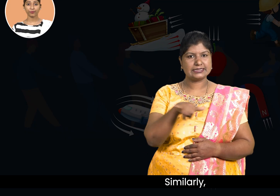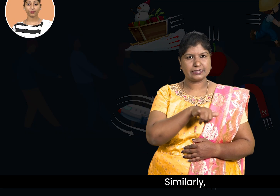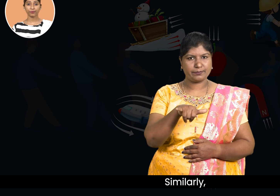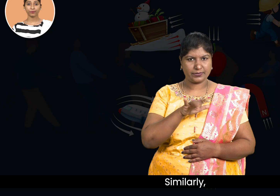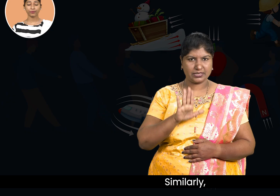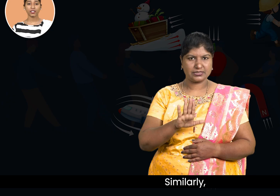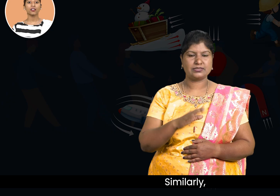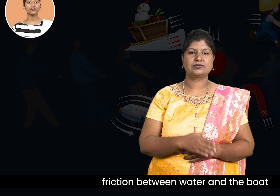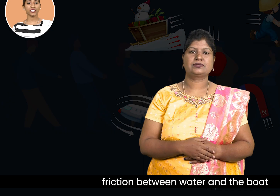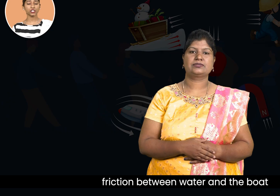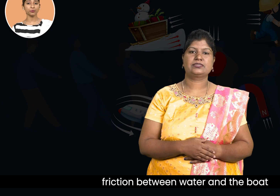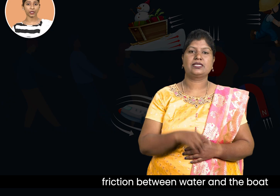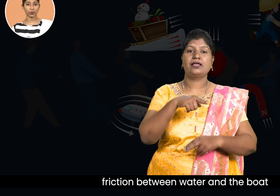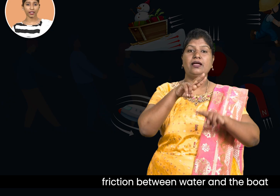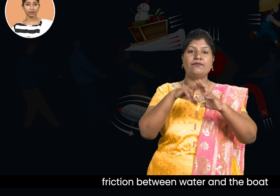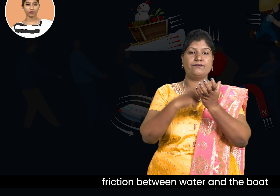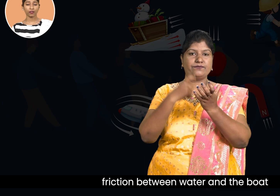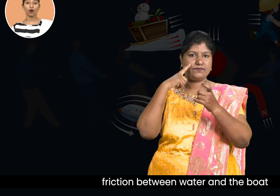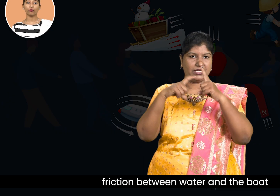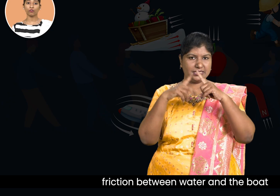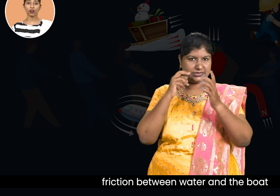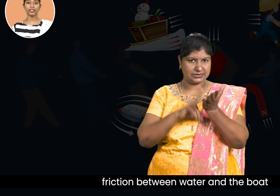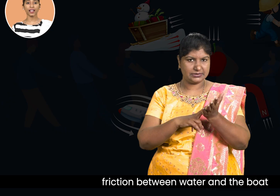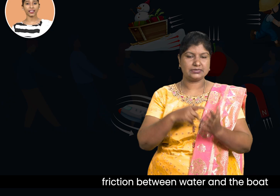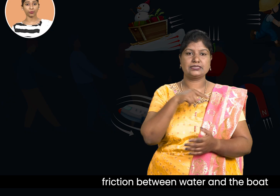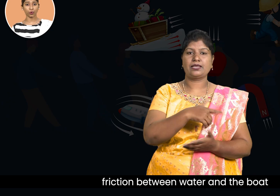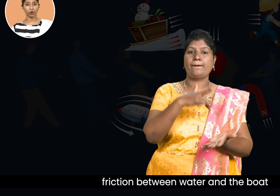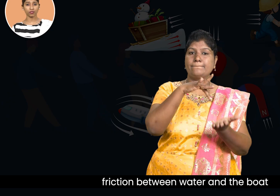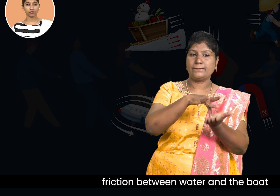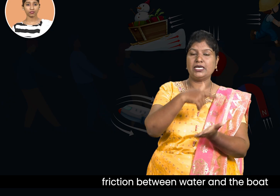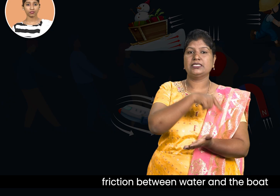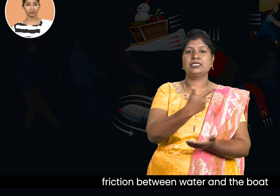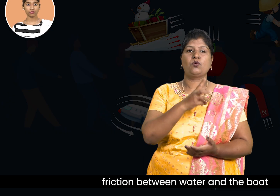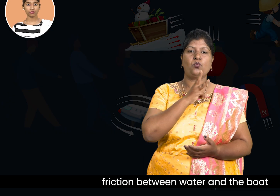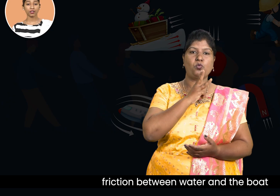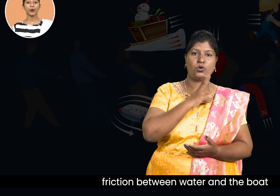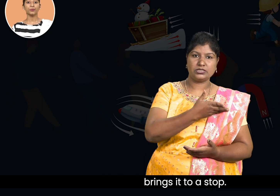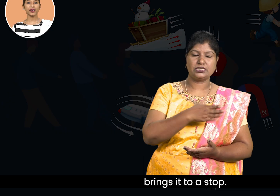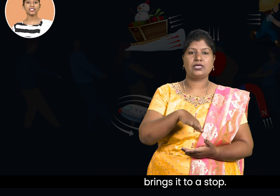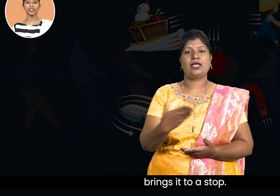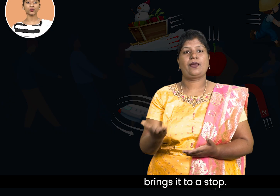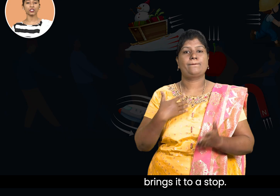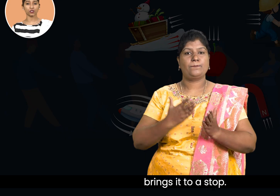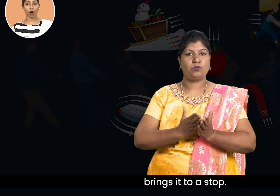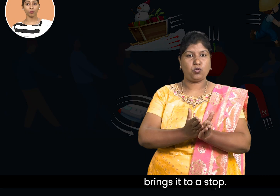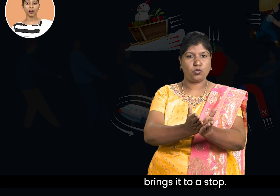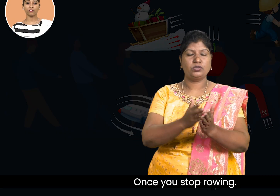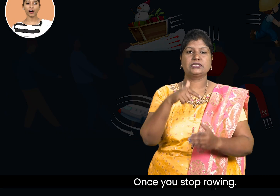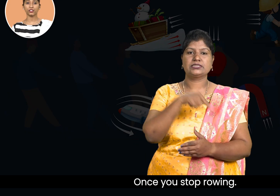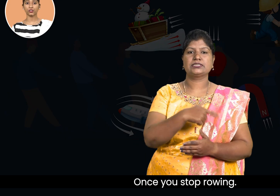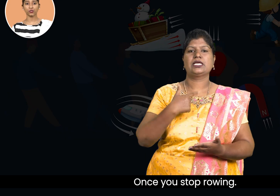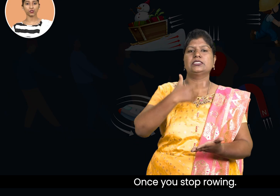Similarly, friction between water and the boat brings it to a